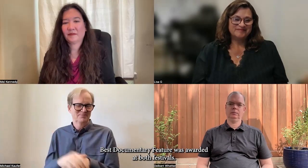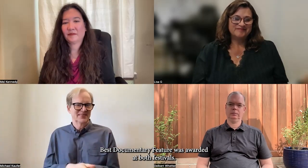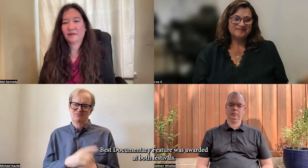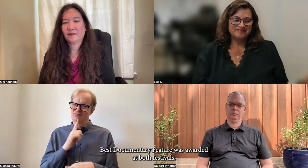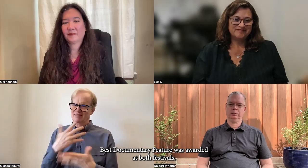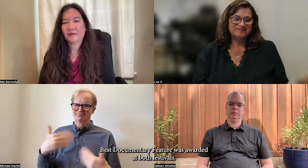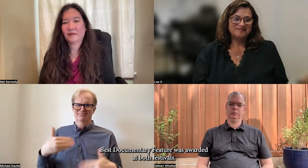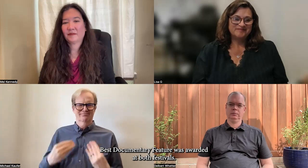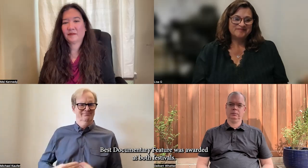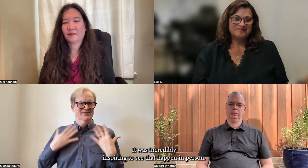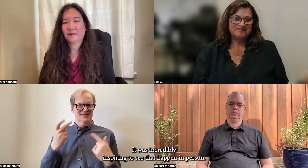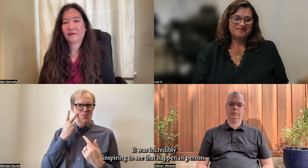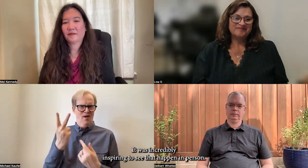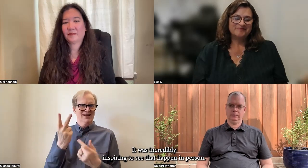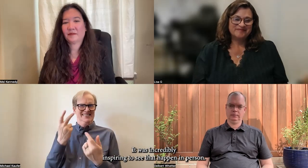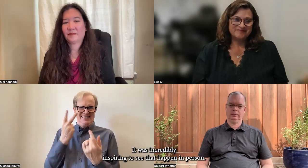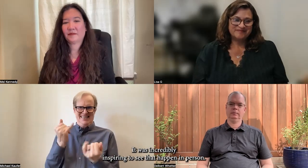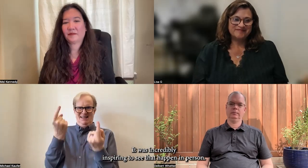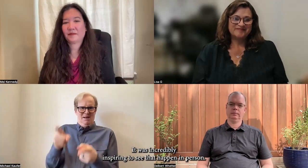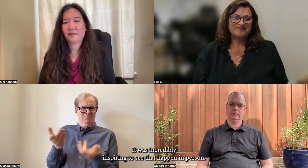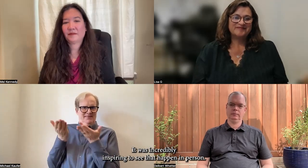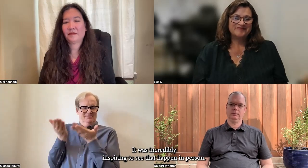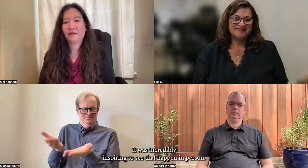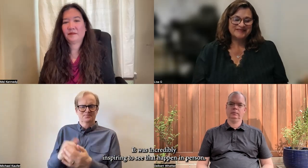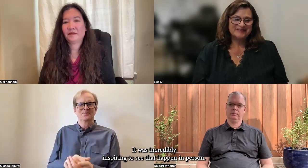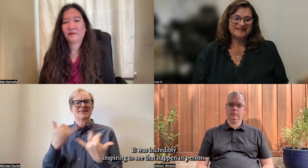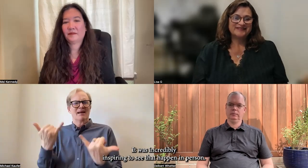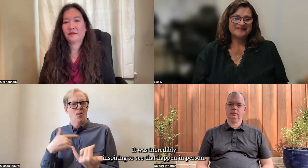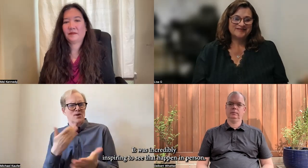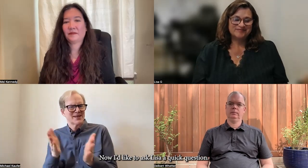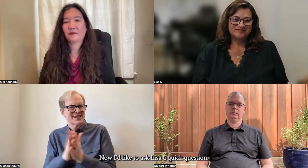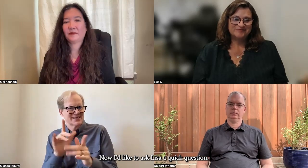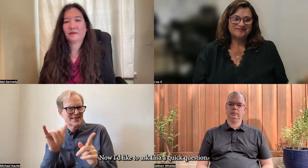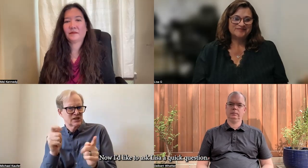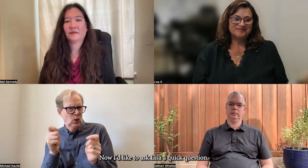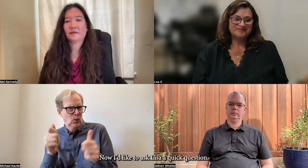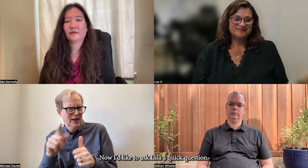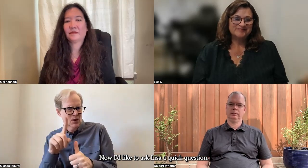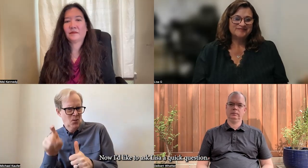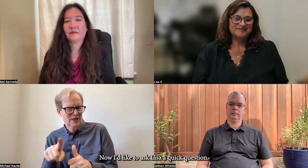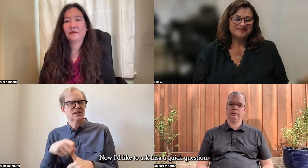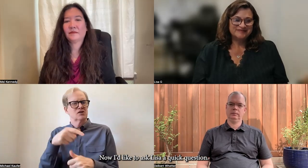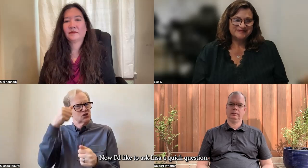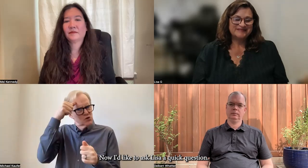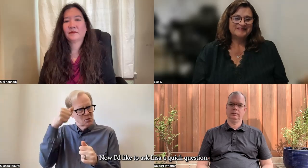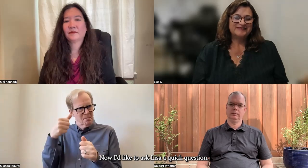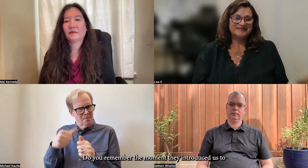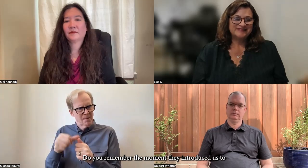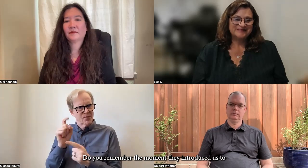Feature was awarded at both festivals. It was incredibly inspiring to see that happen in person. Now, I'd like to ask Lisa a quick question. Do